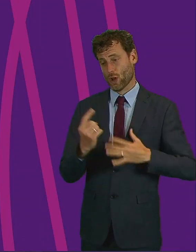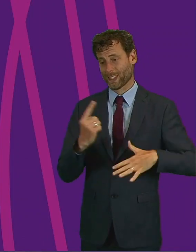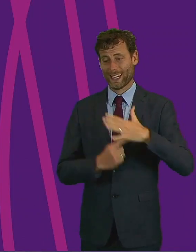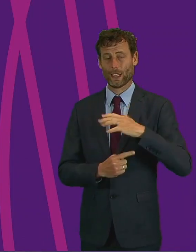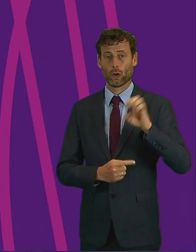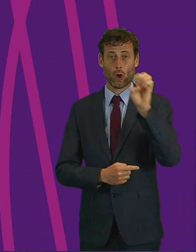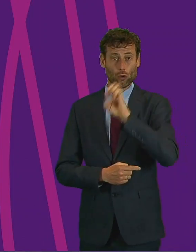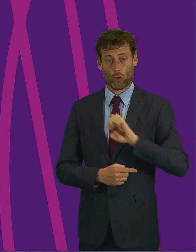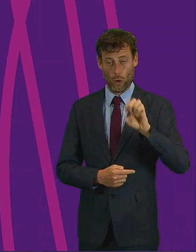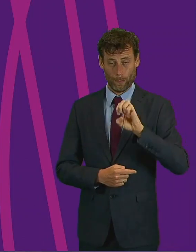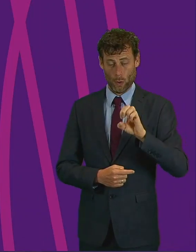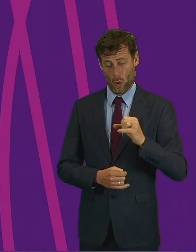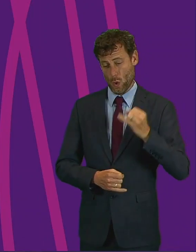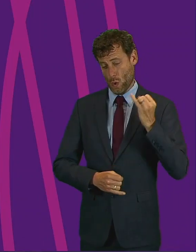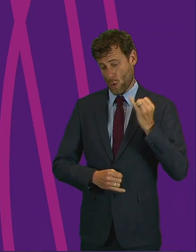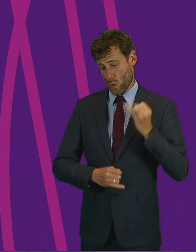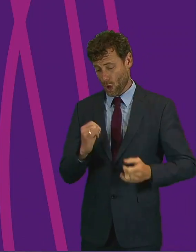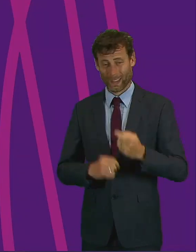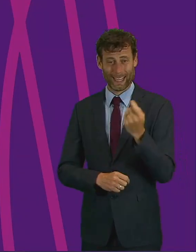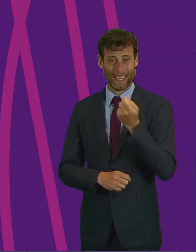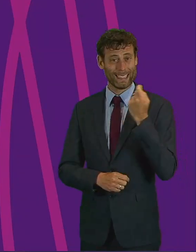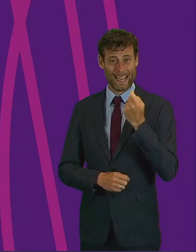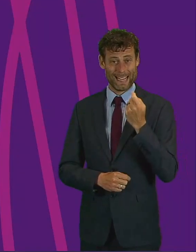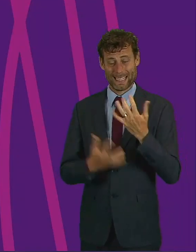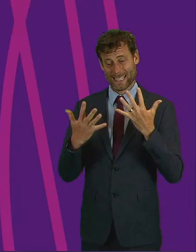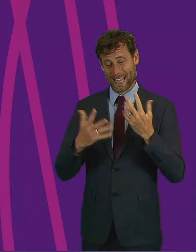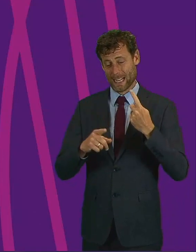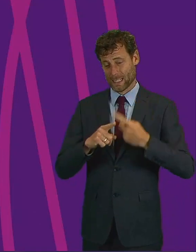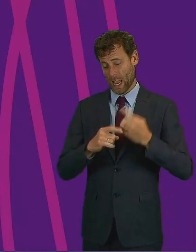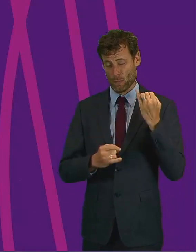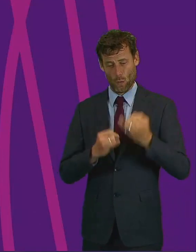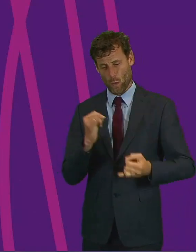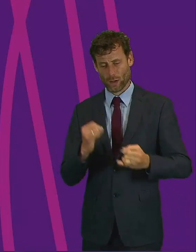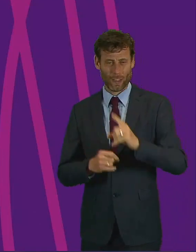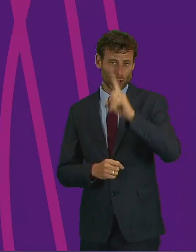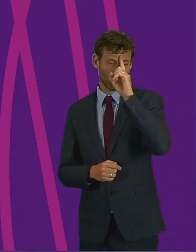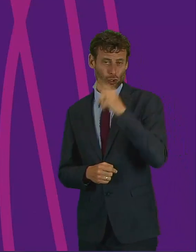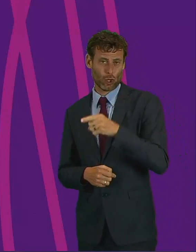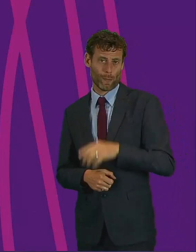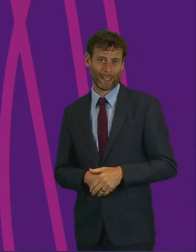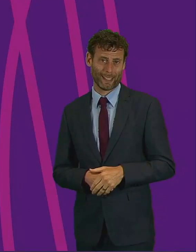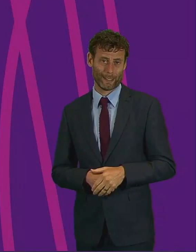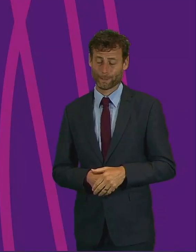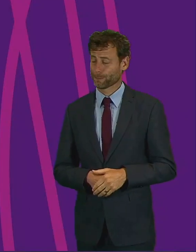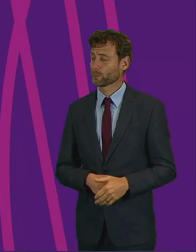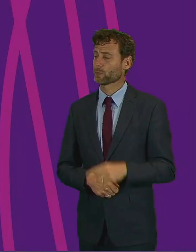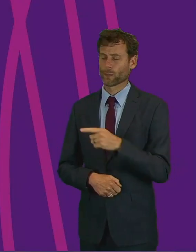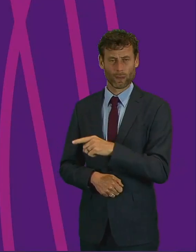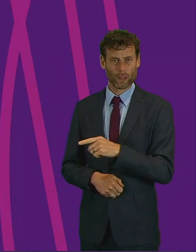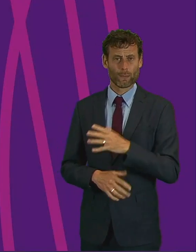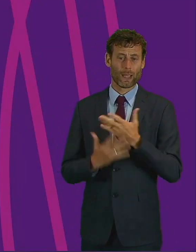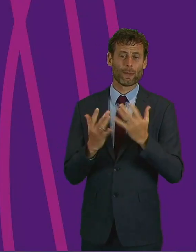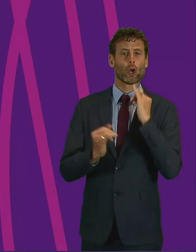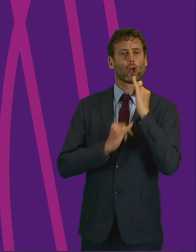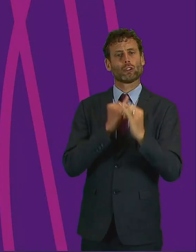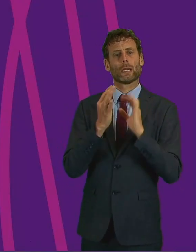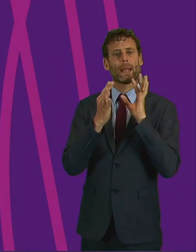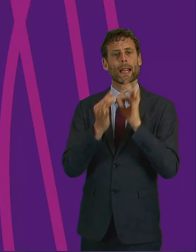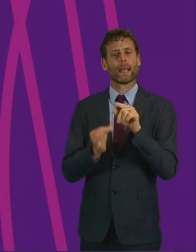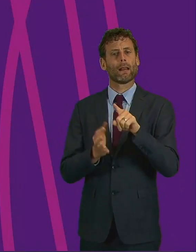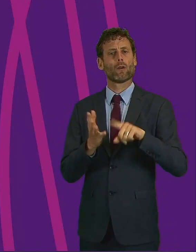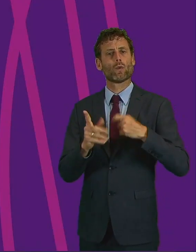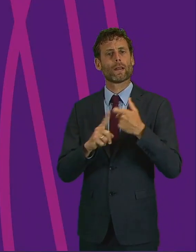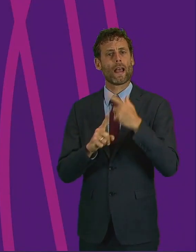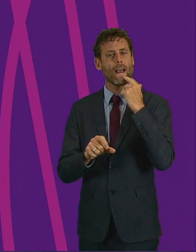or Denmark. This analysis has rightly provoked questions of the UK government regarding the timing of lockdown, adequacy of social